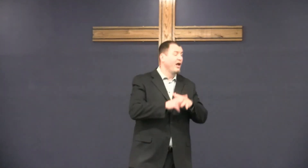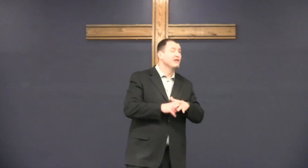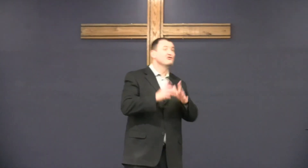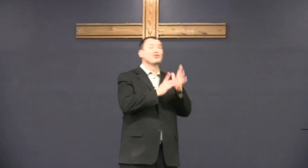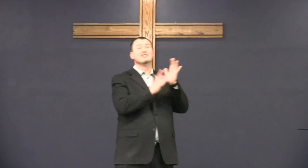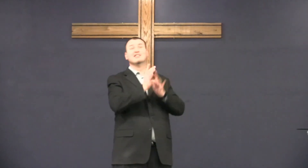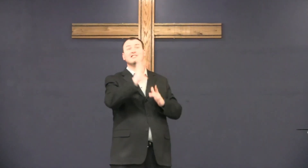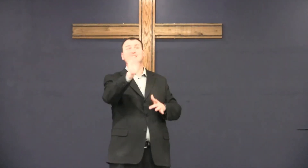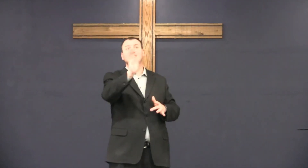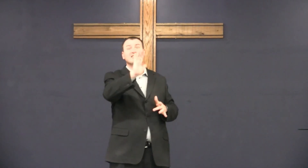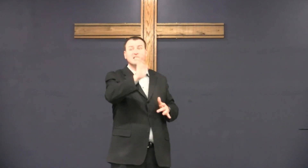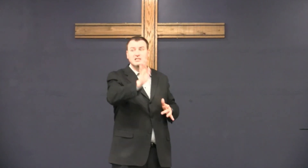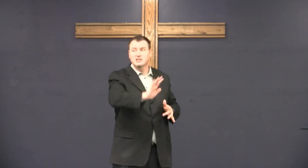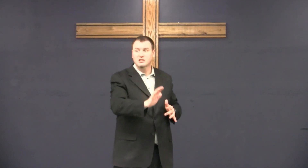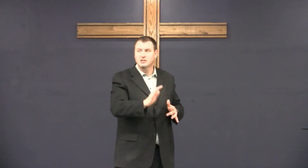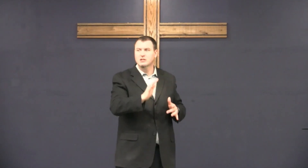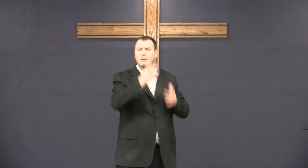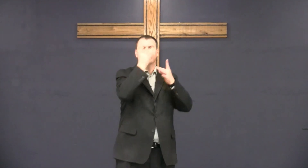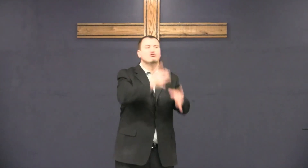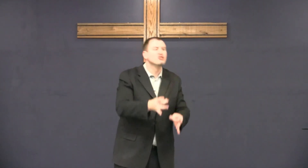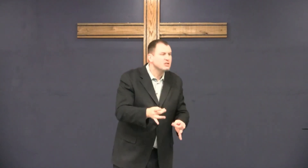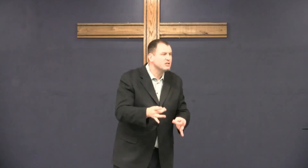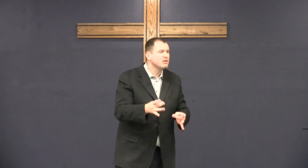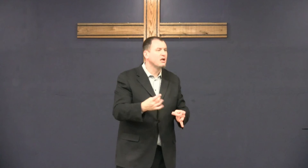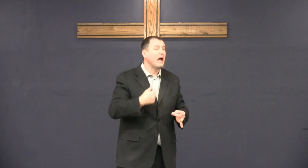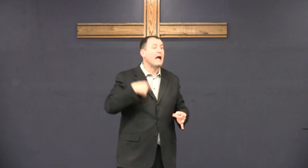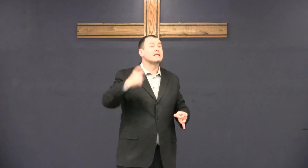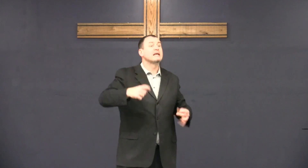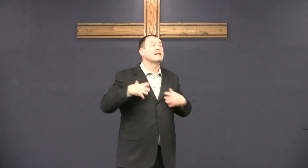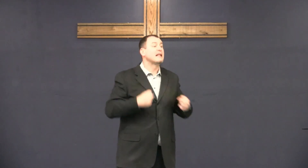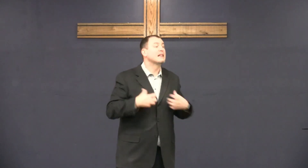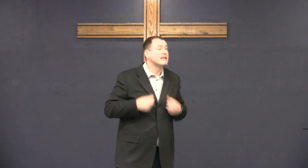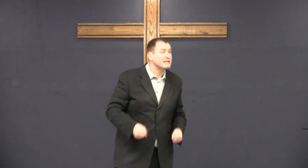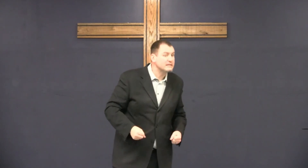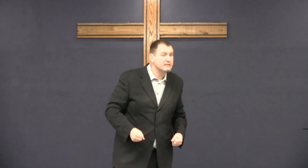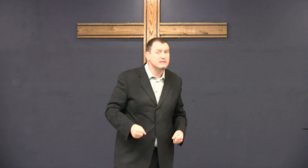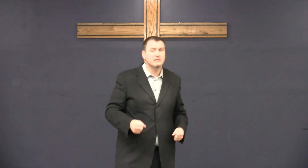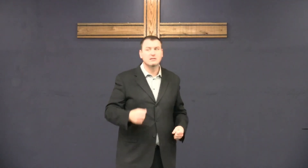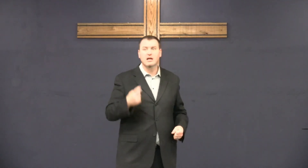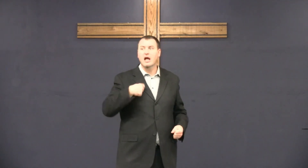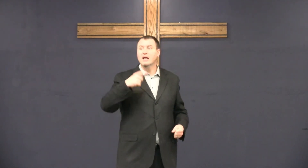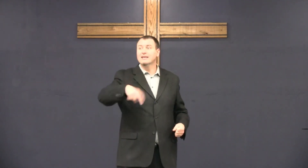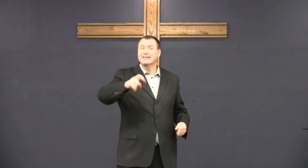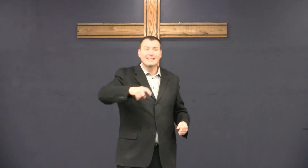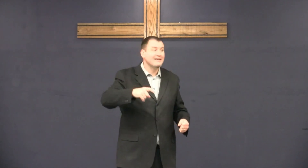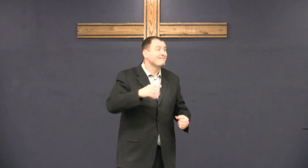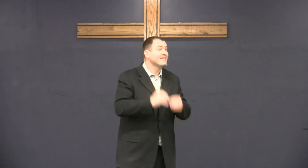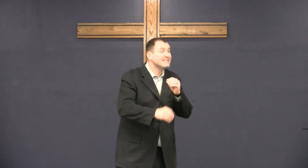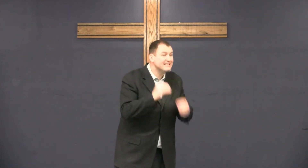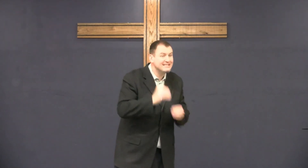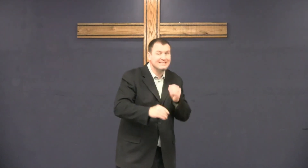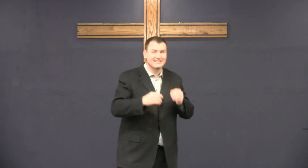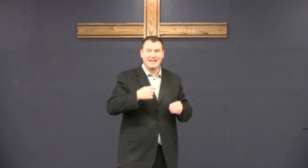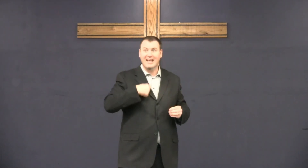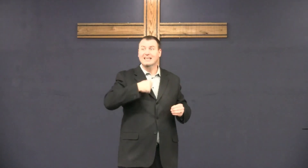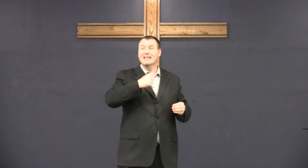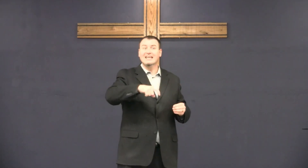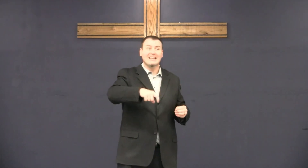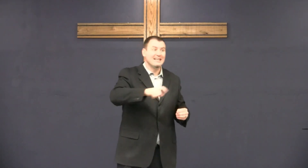Problems occur and, oh, hey Jesus, I'm interested. I need healing. I need fixing.